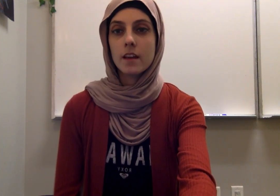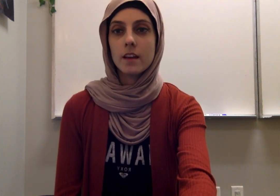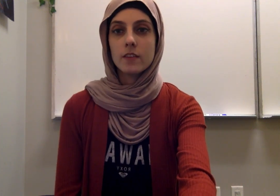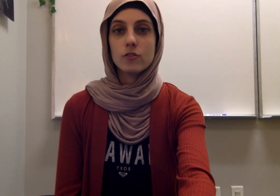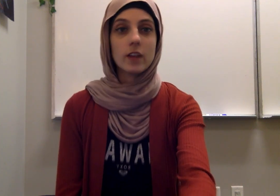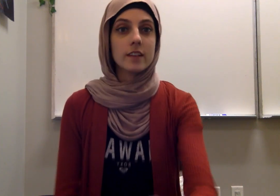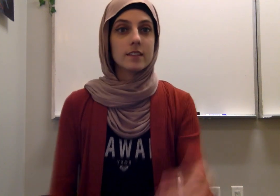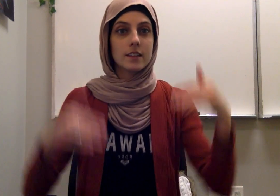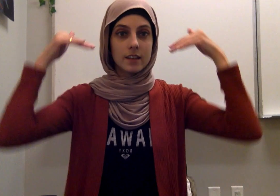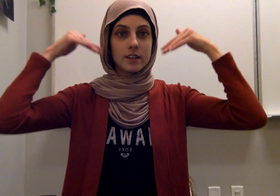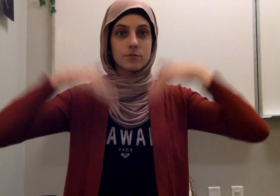Straight.